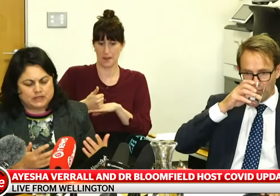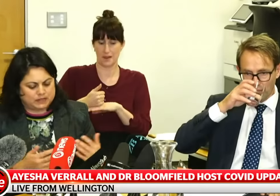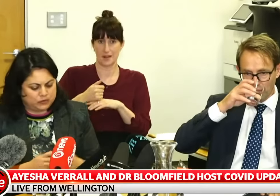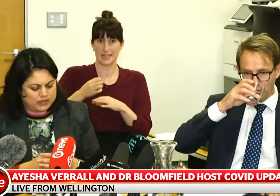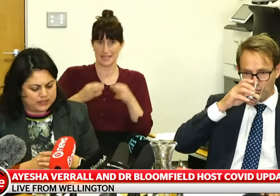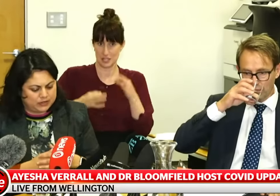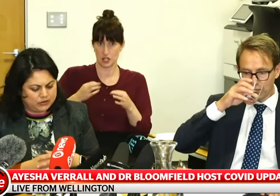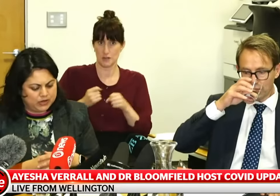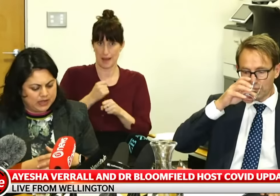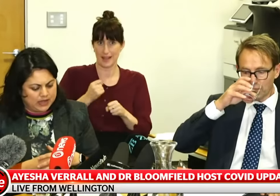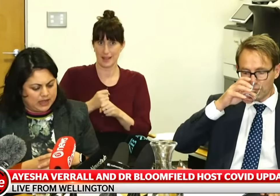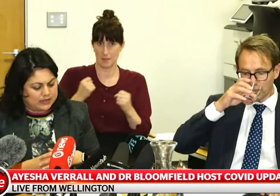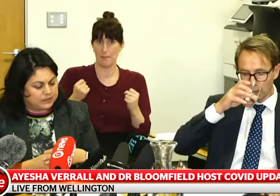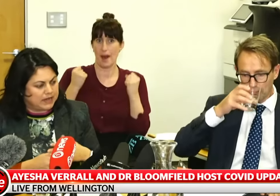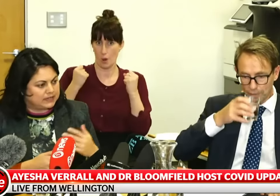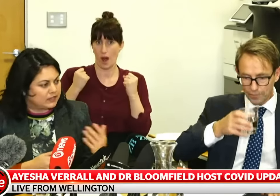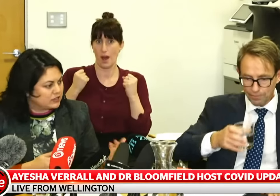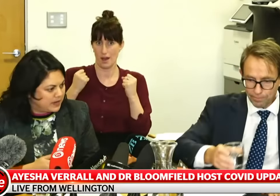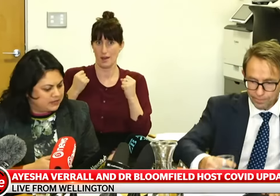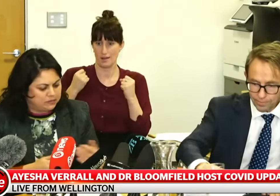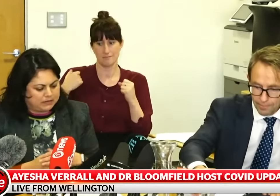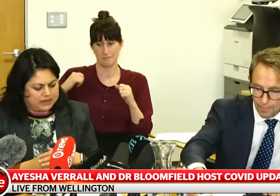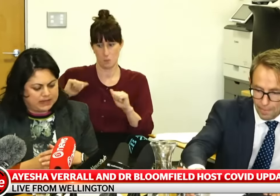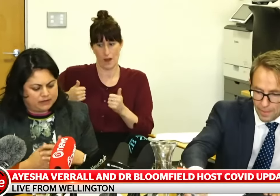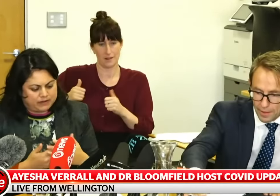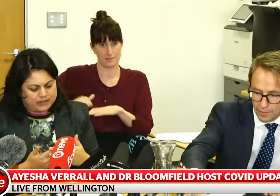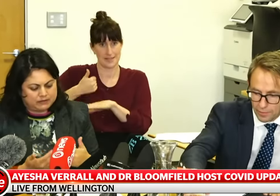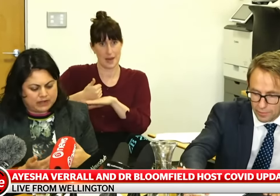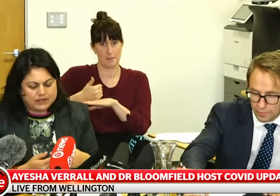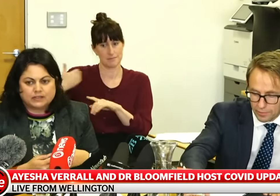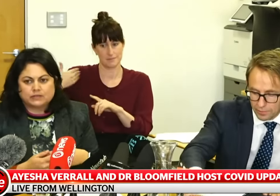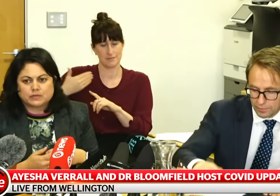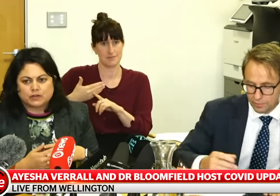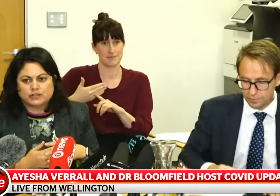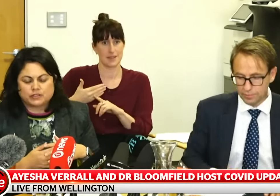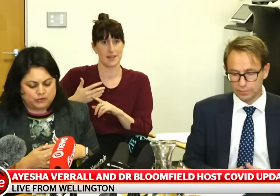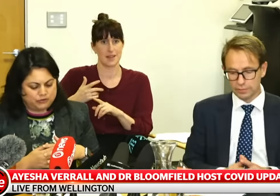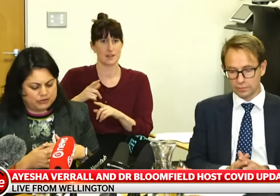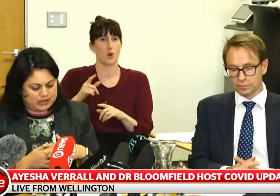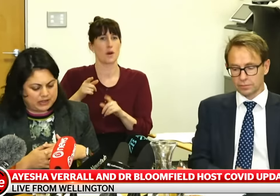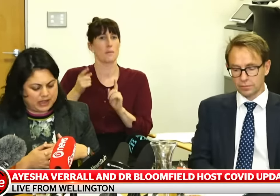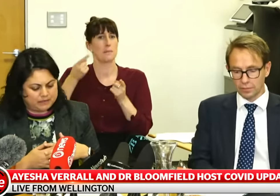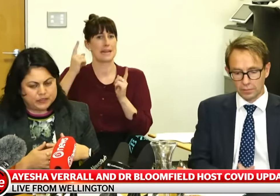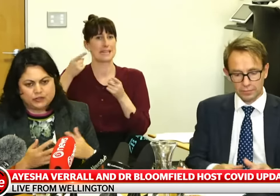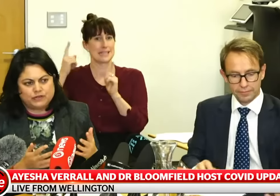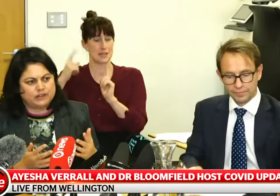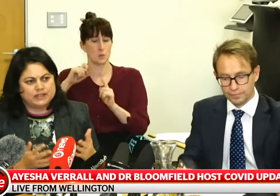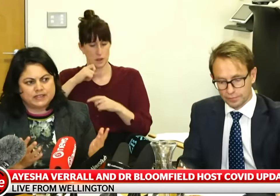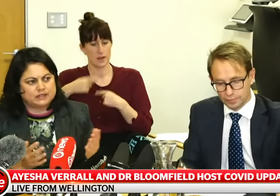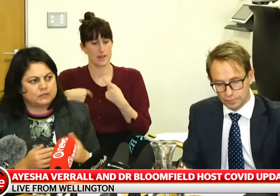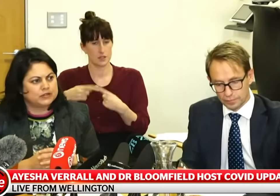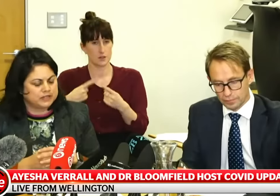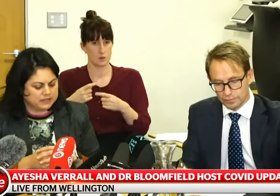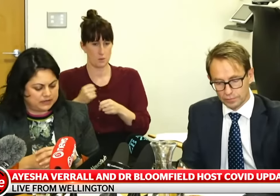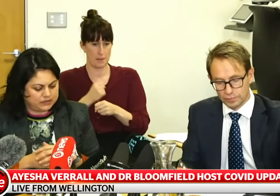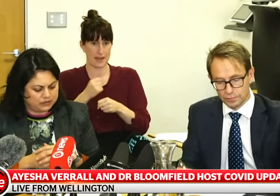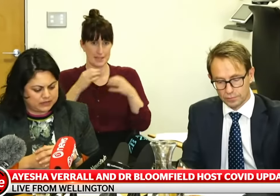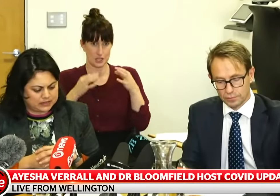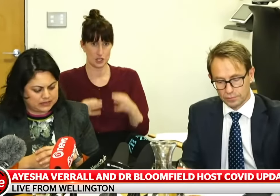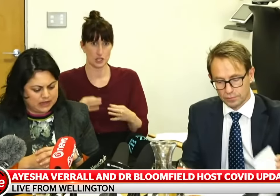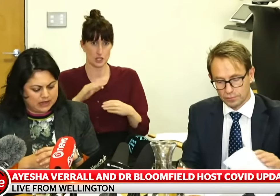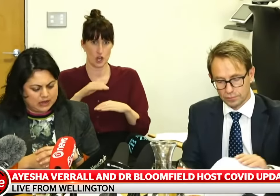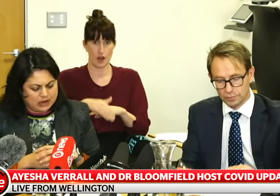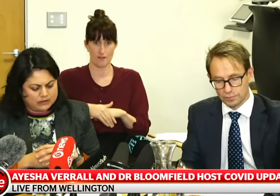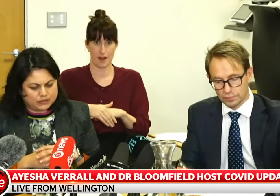so ministers will continue to make decisions based on public health advice around how to respond to new variants, and those processes have